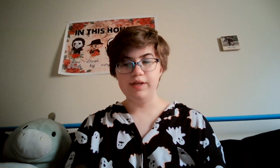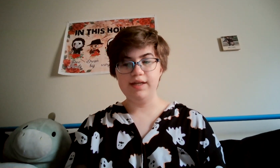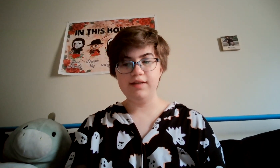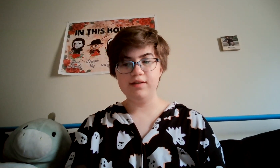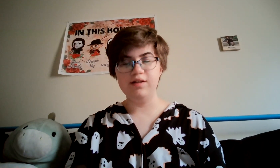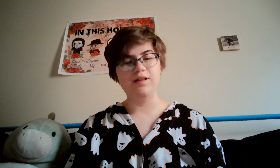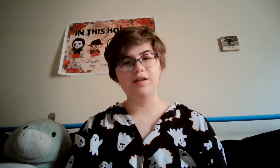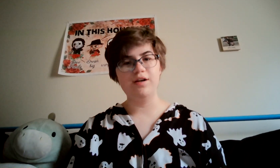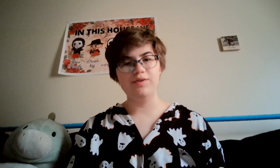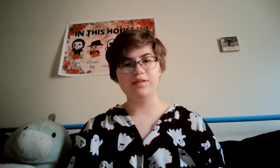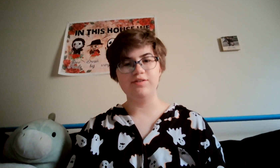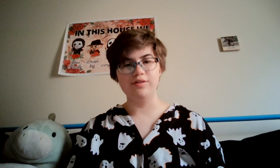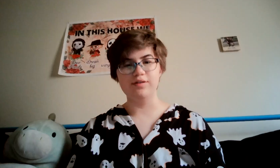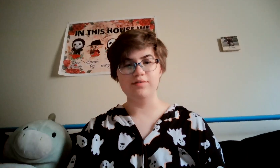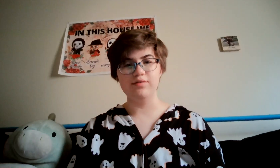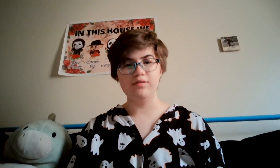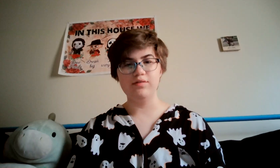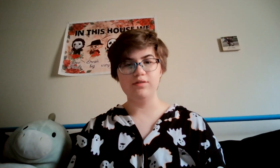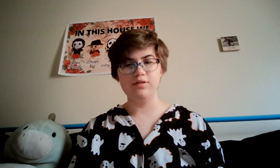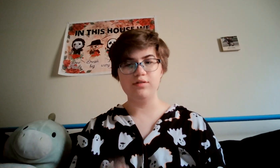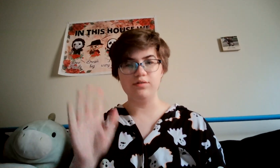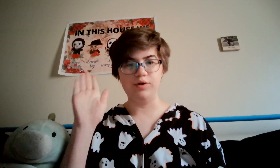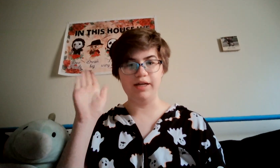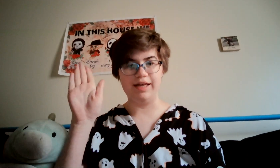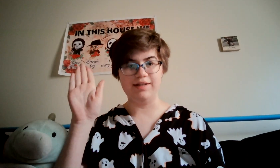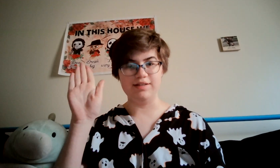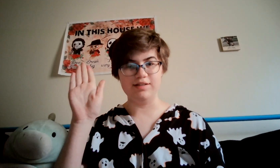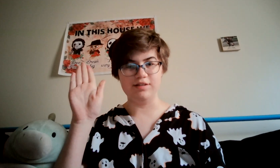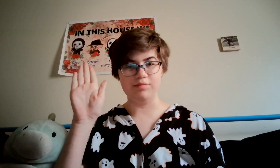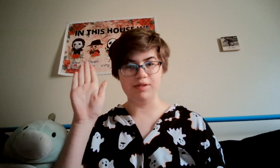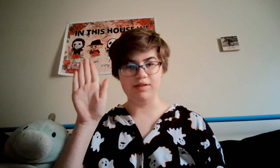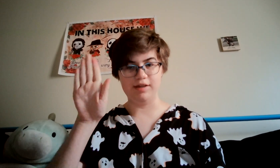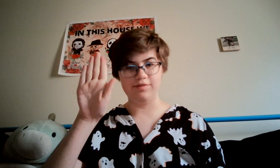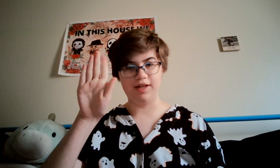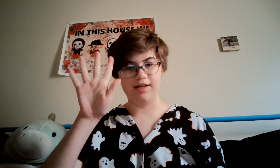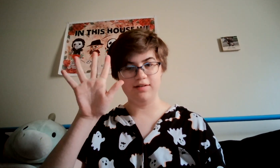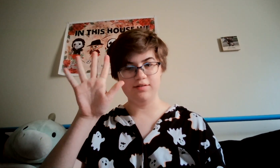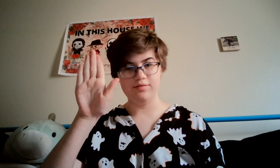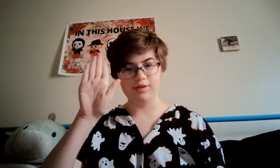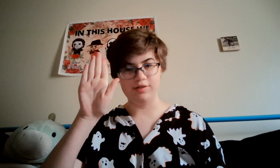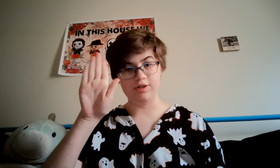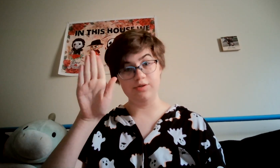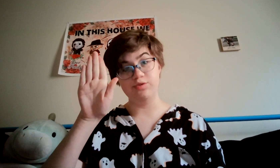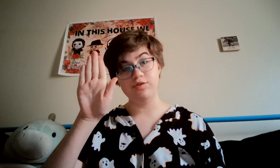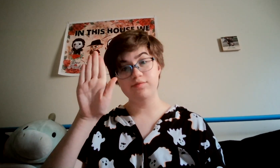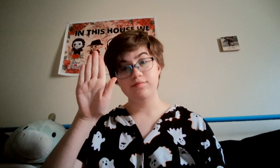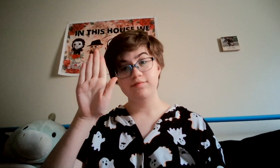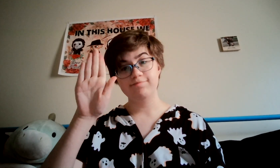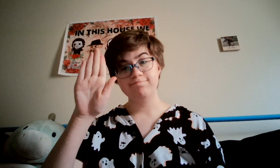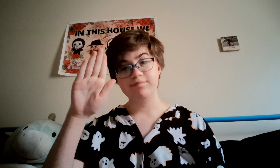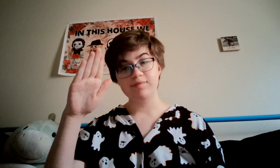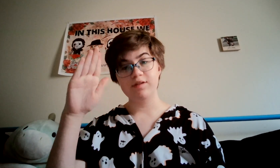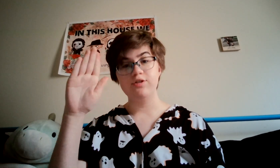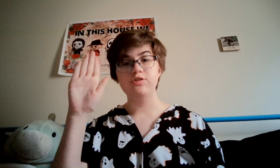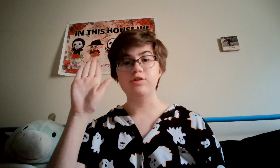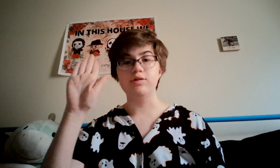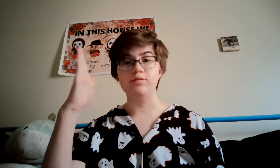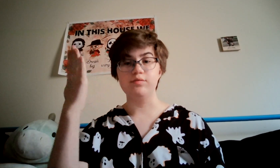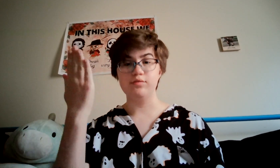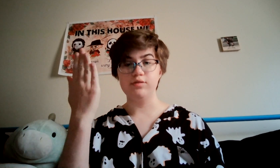Read a lot of it. Your one hand is just gonna be like flat with it closed. So I want to